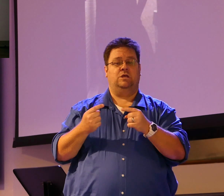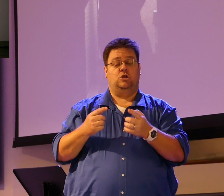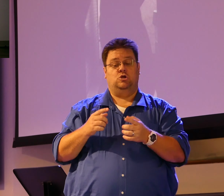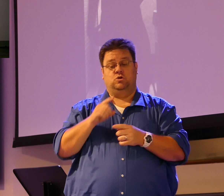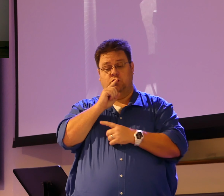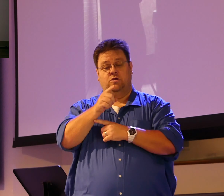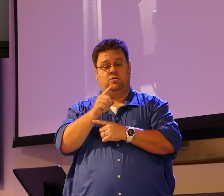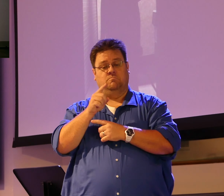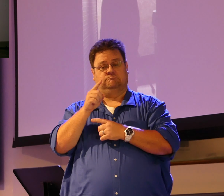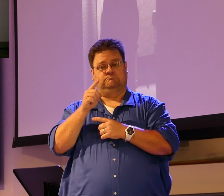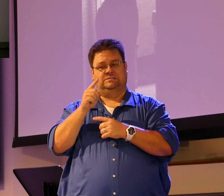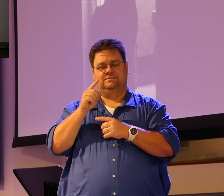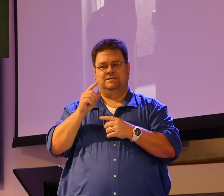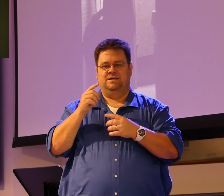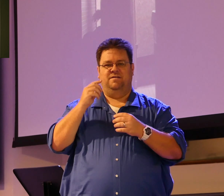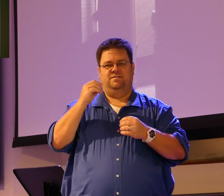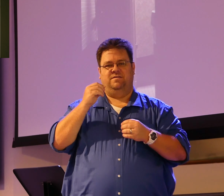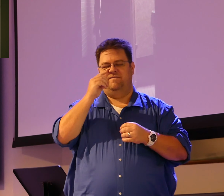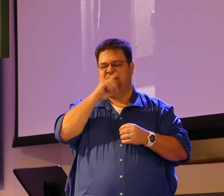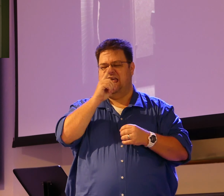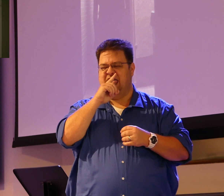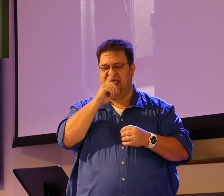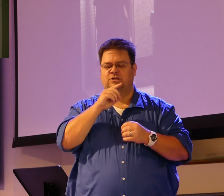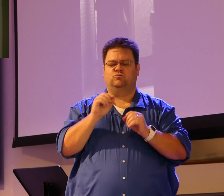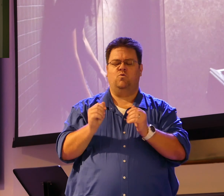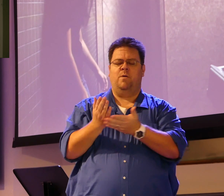and so you pretend everything's okay